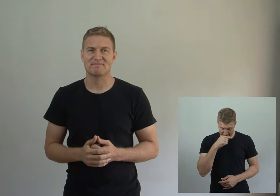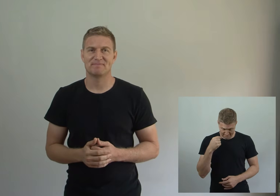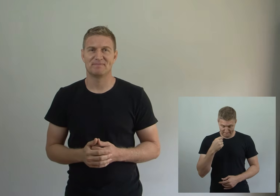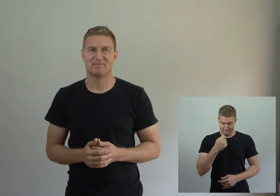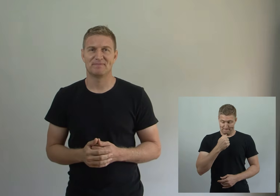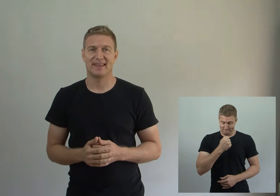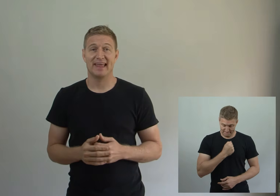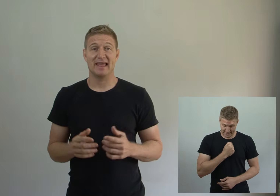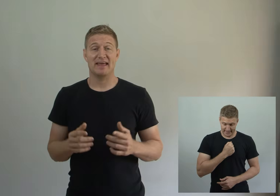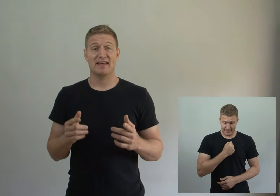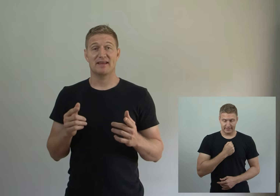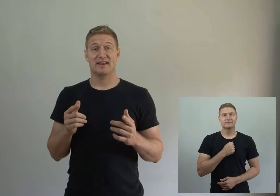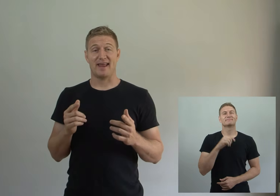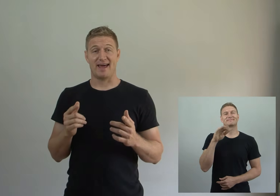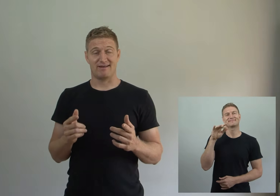name?